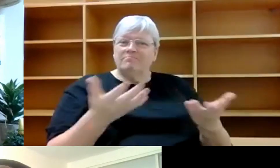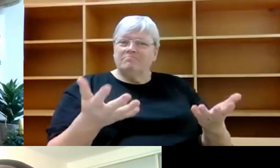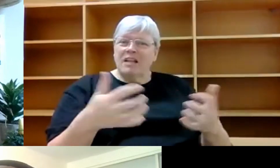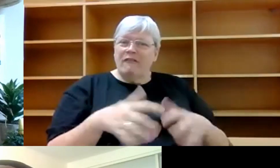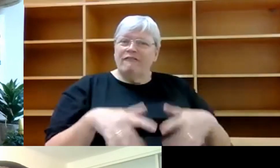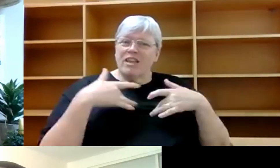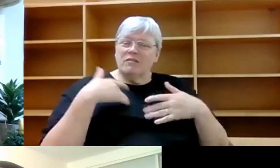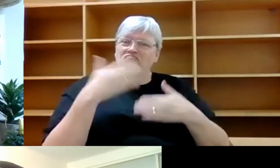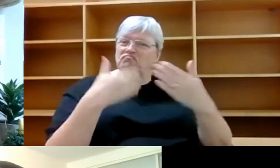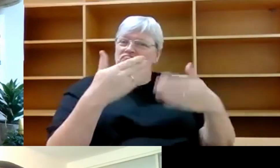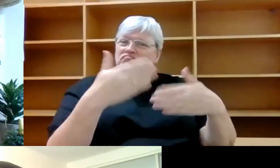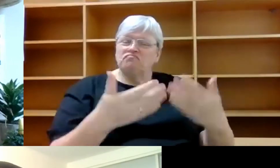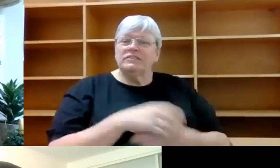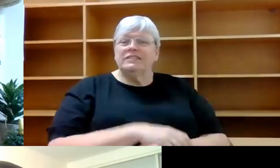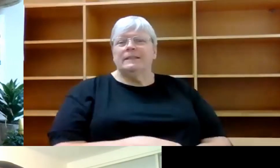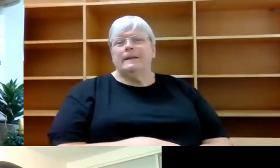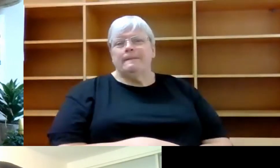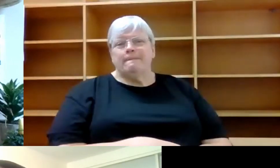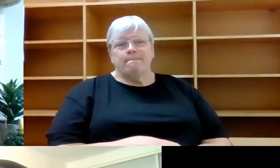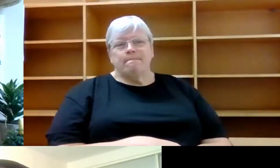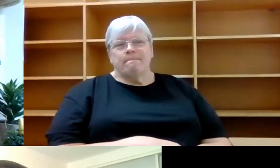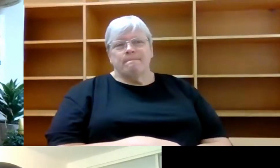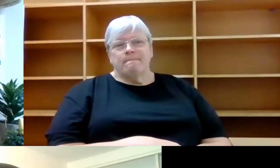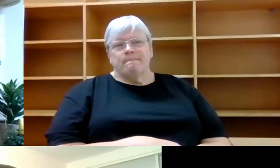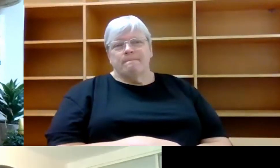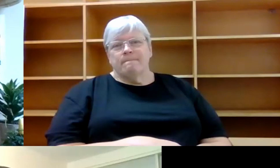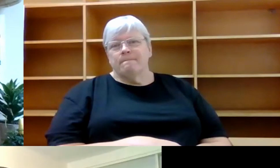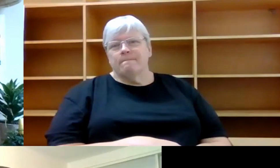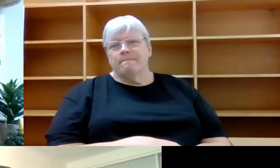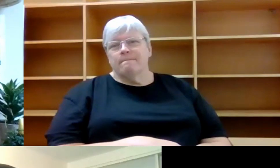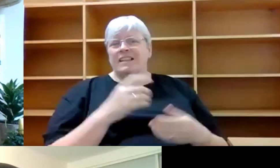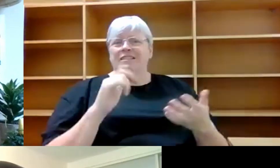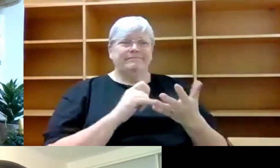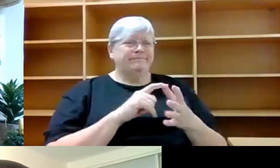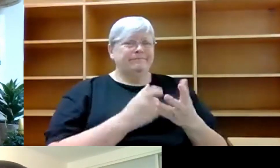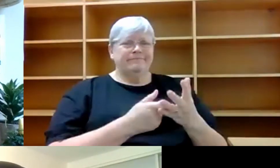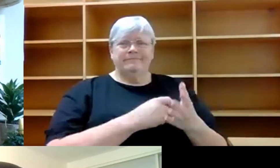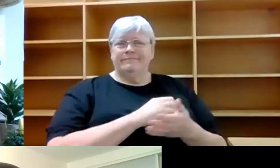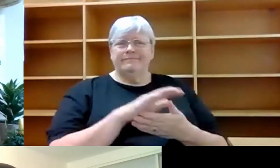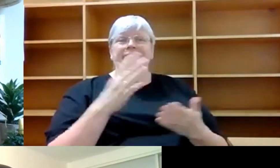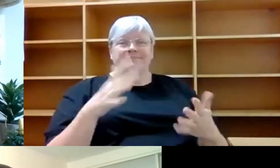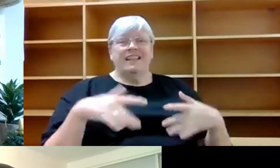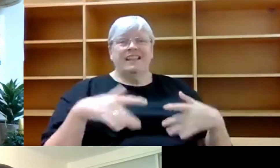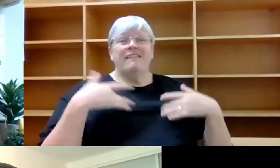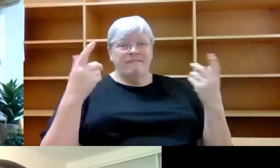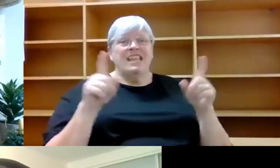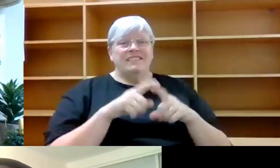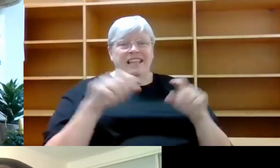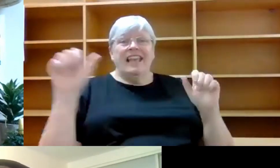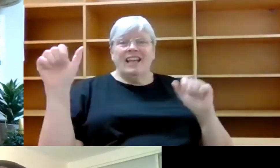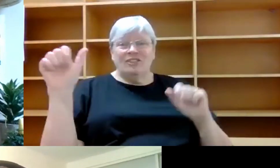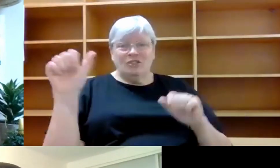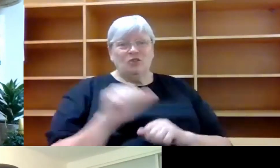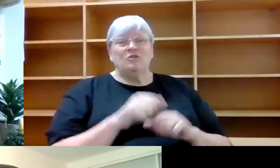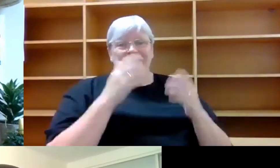Like, what's the journey like? Yes, Sarah, you hit the nail on the head. It does feel the book that I was meant to